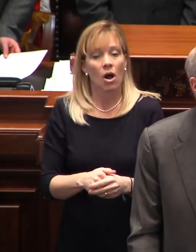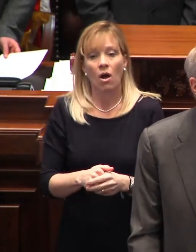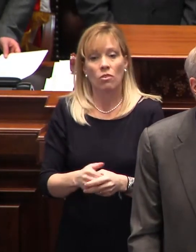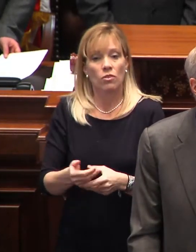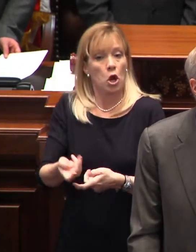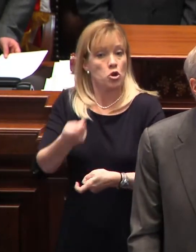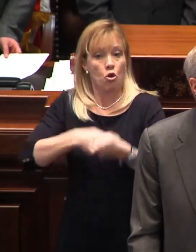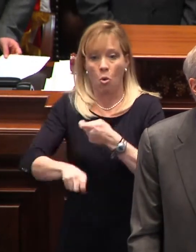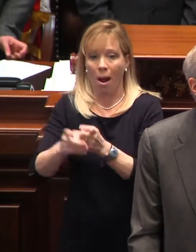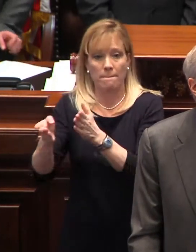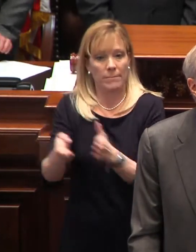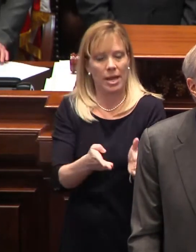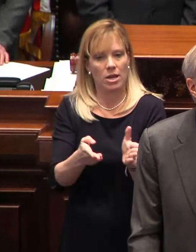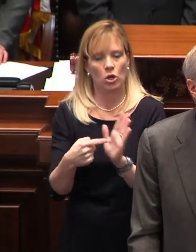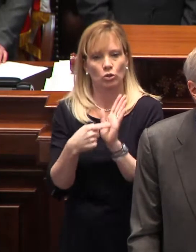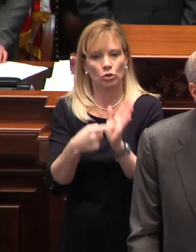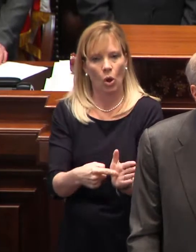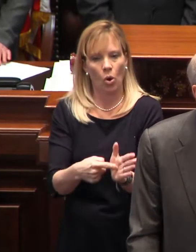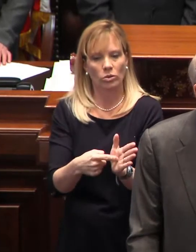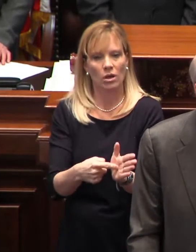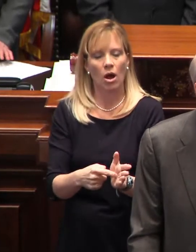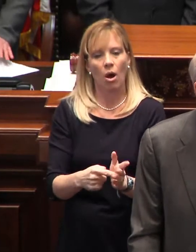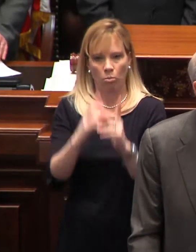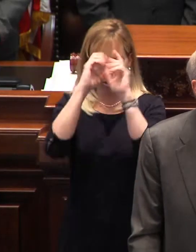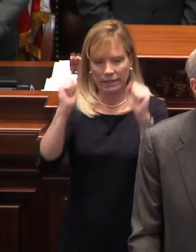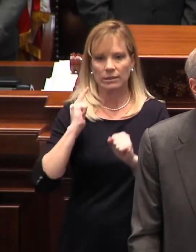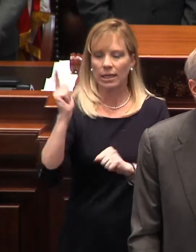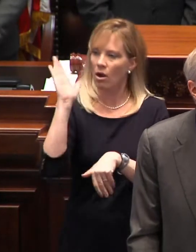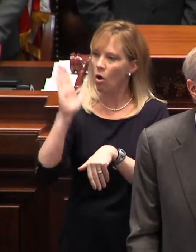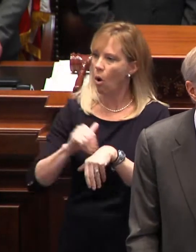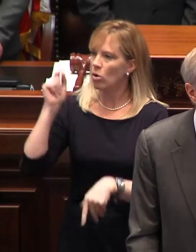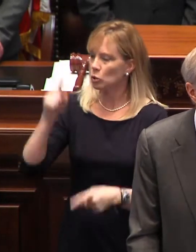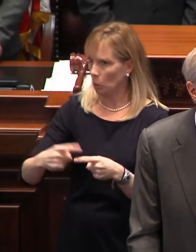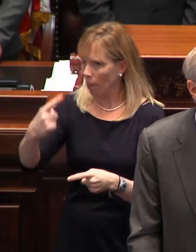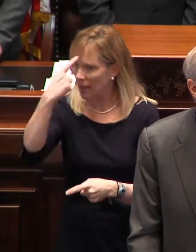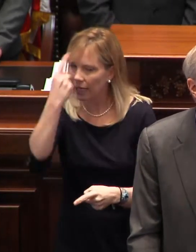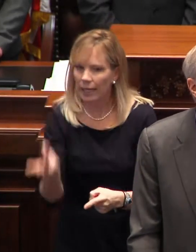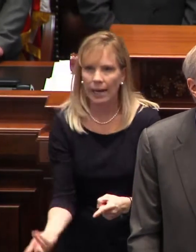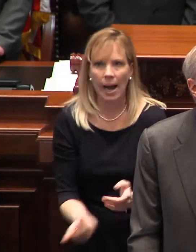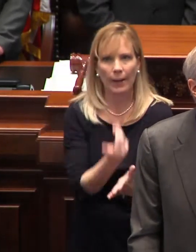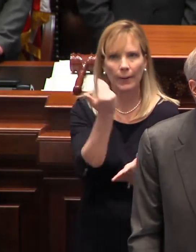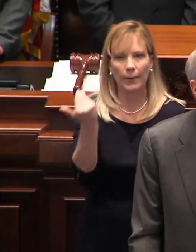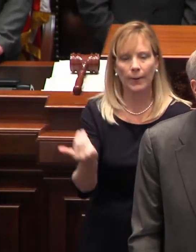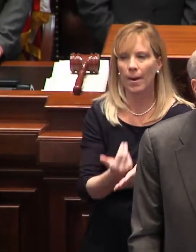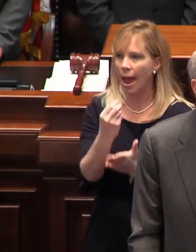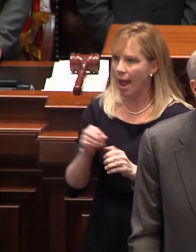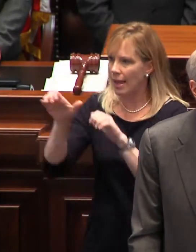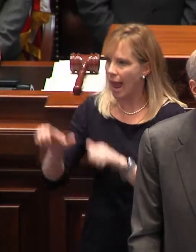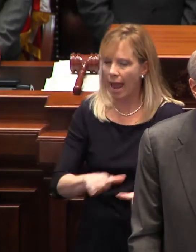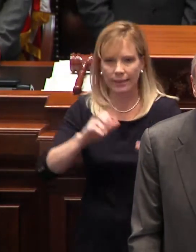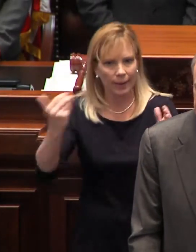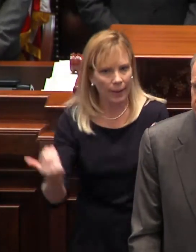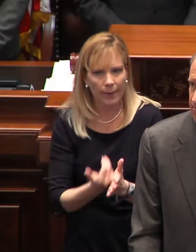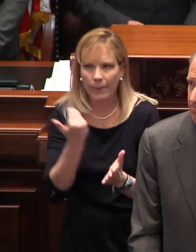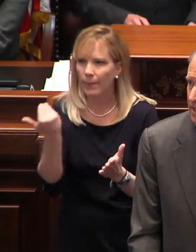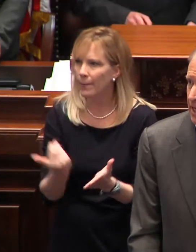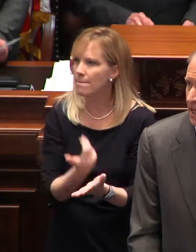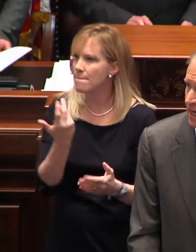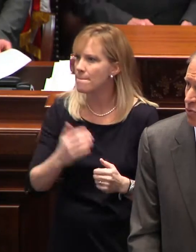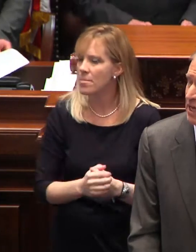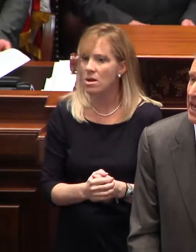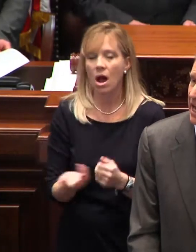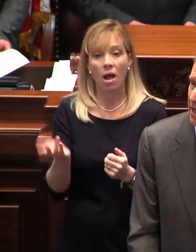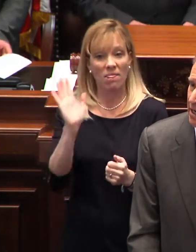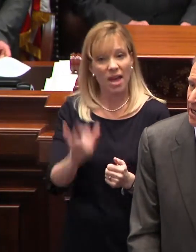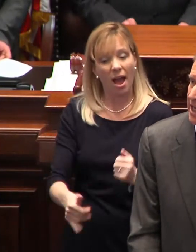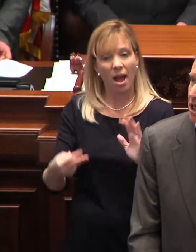turnaround plan here reflects President Lincoln's call to think anew and act anew. In